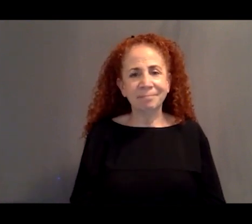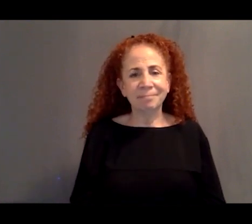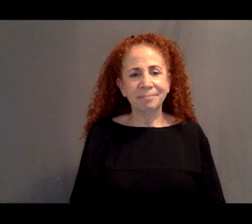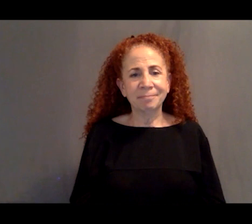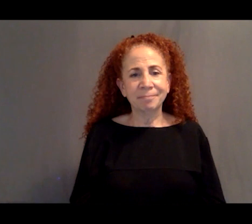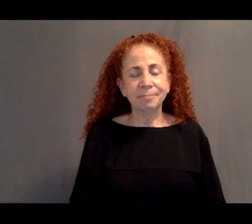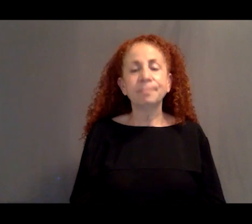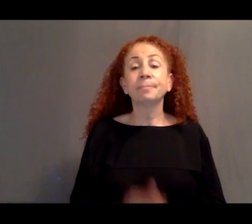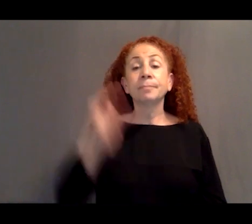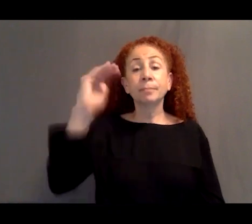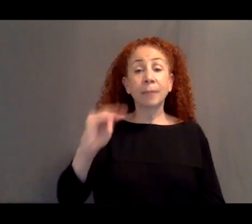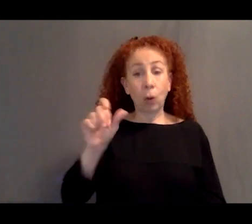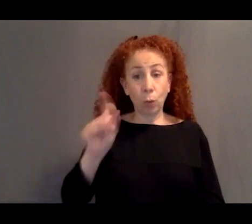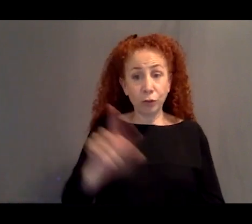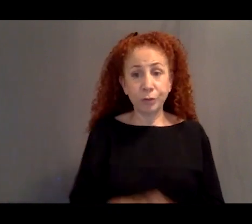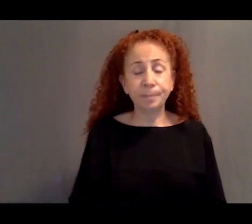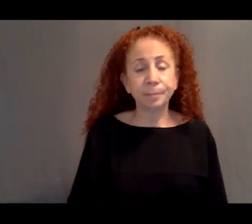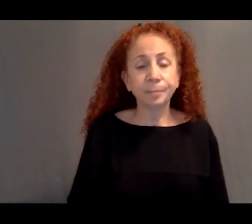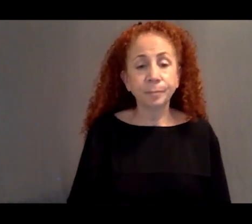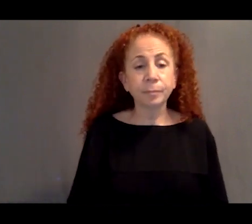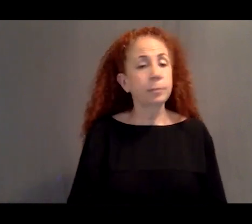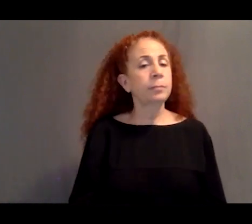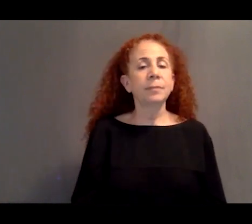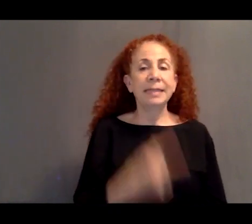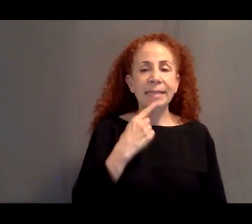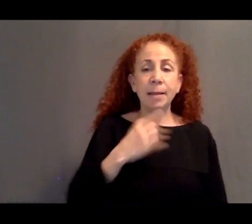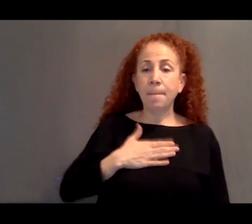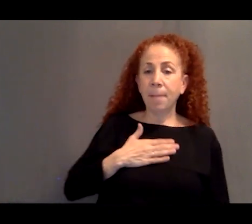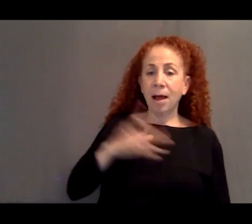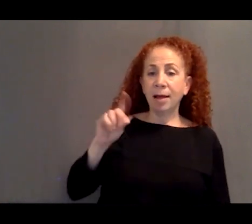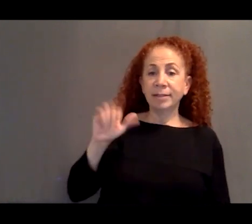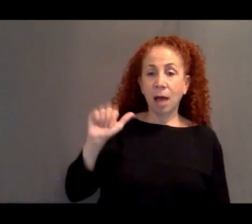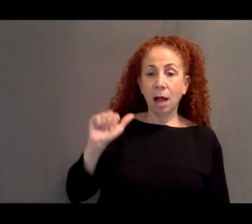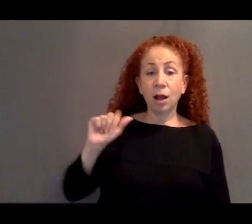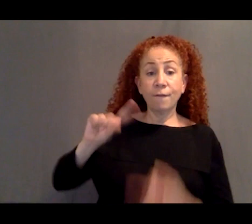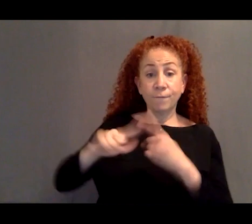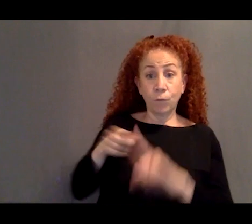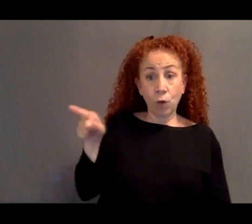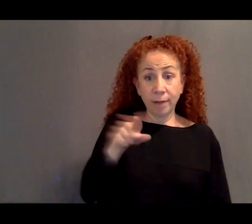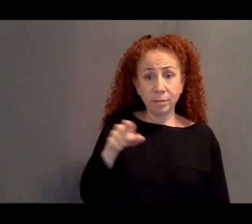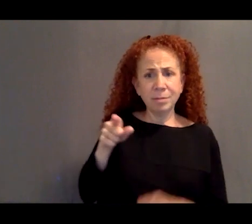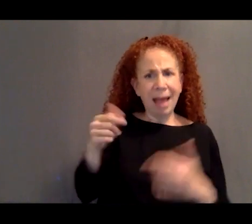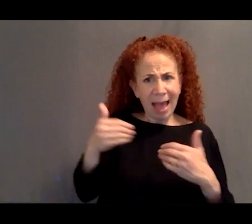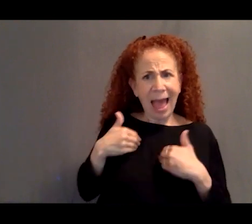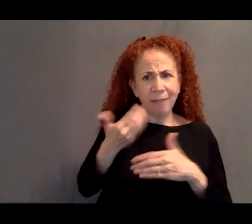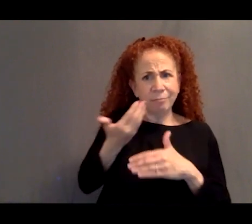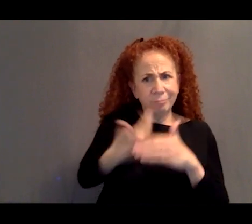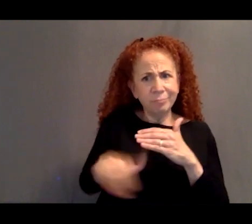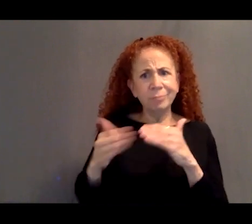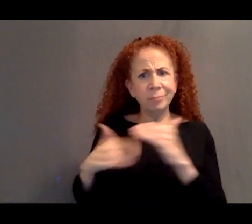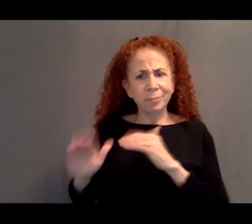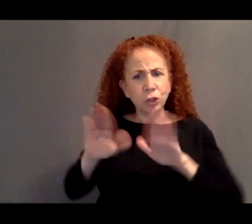Yeah. We have another question. It reads, "My DACA friends have had children here since